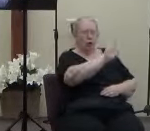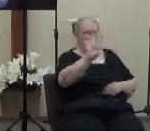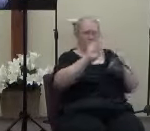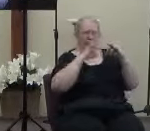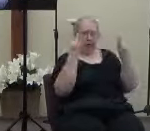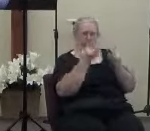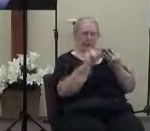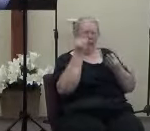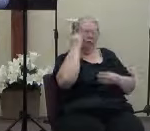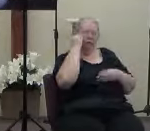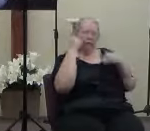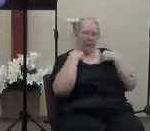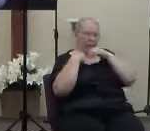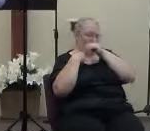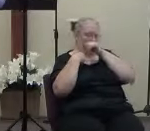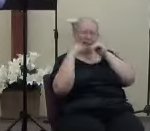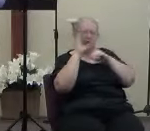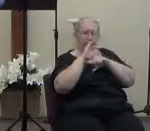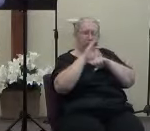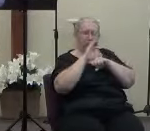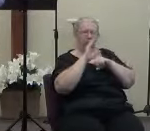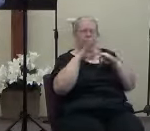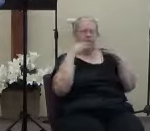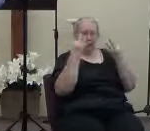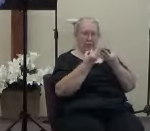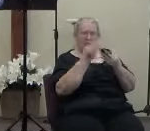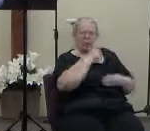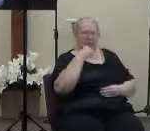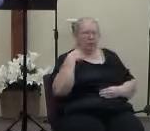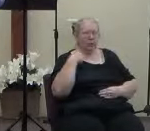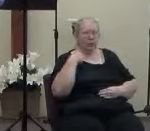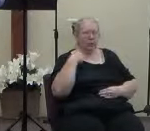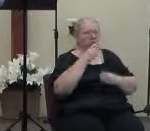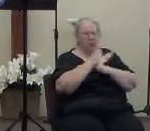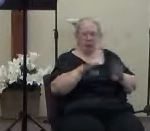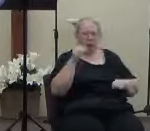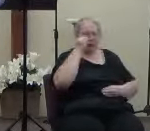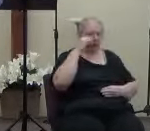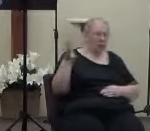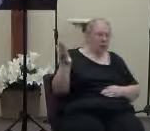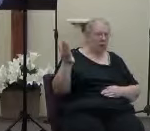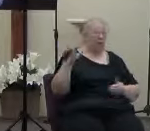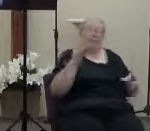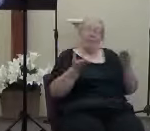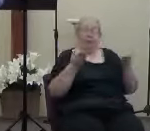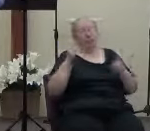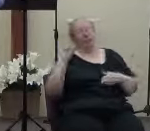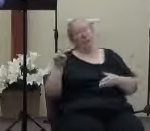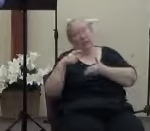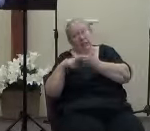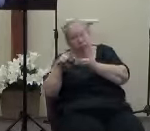a family member, a church family member in need, you can't turn away from them. Now, you might have to do some correction in